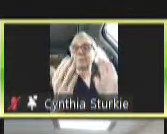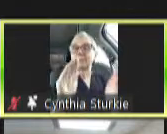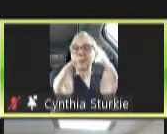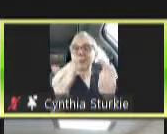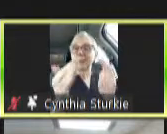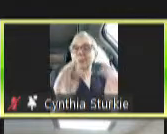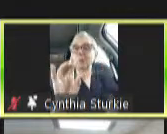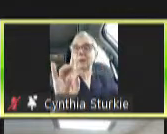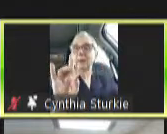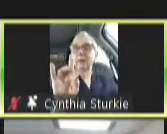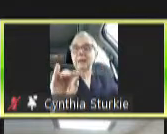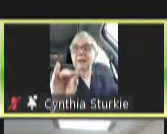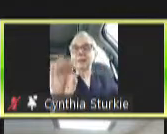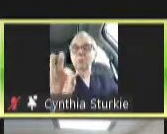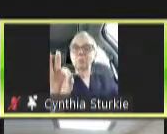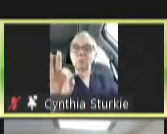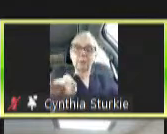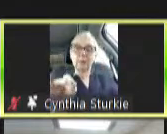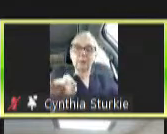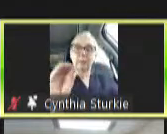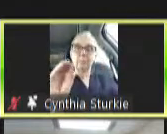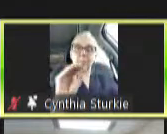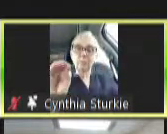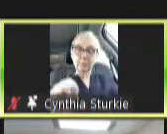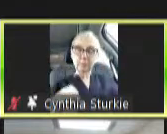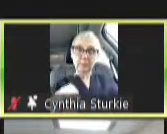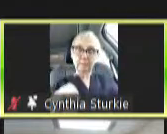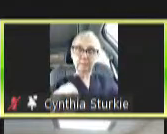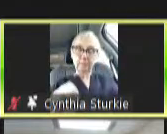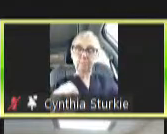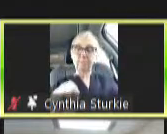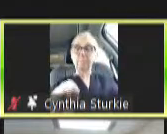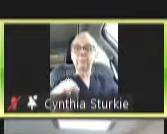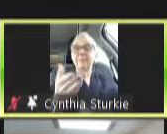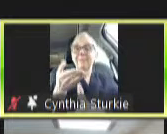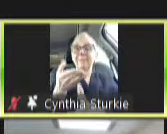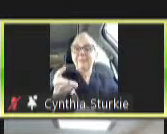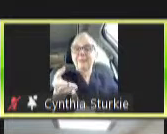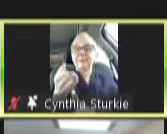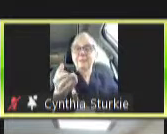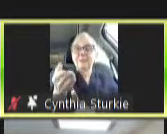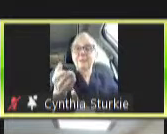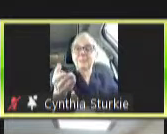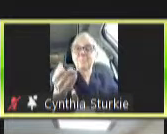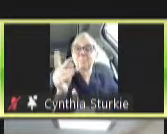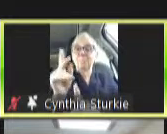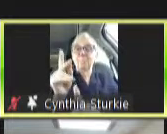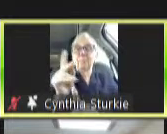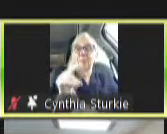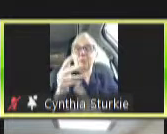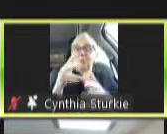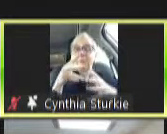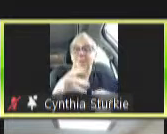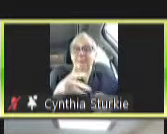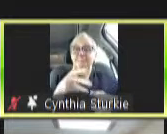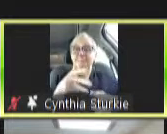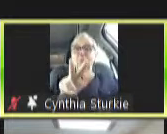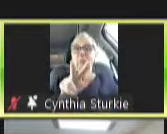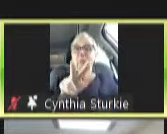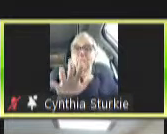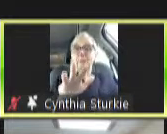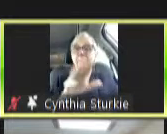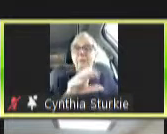90%. And again, while these individuals are not primarily, this remaining 35% of individuals were not